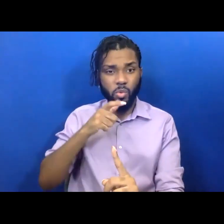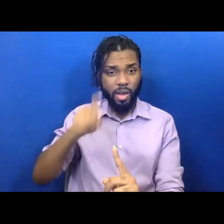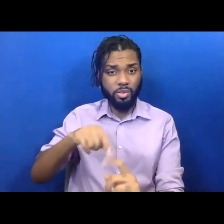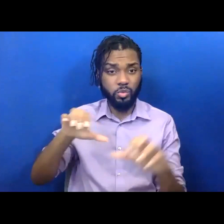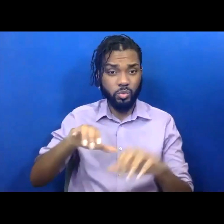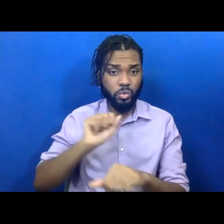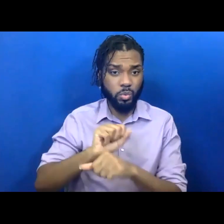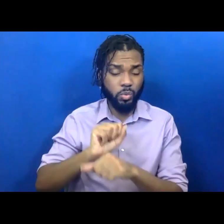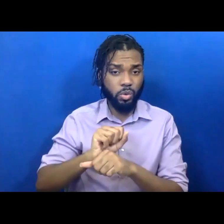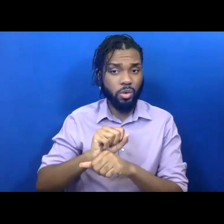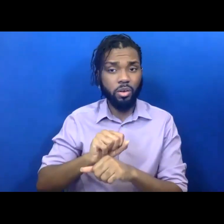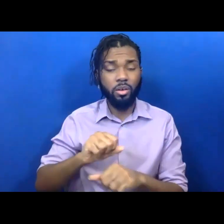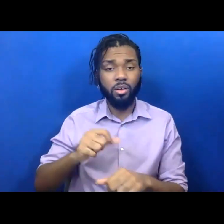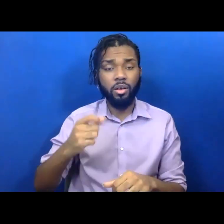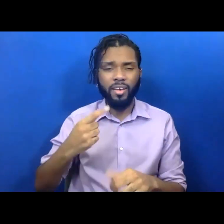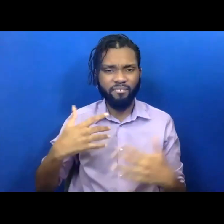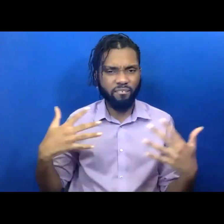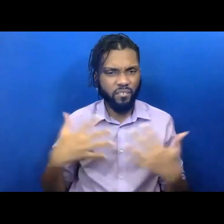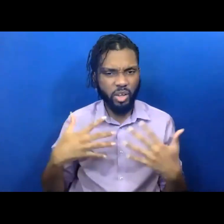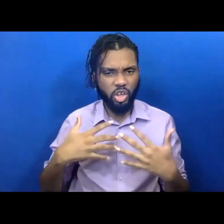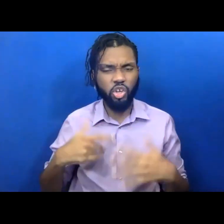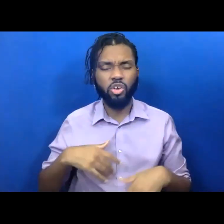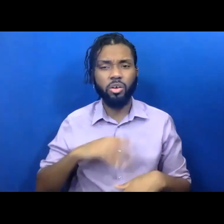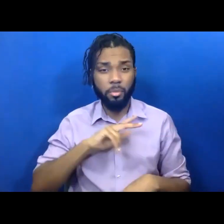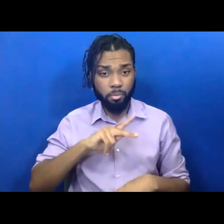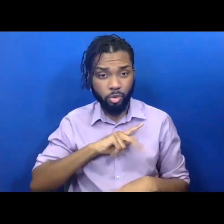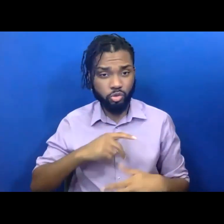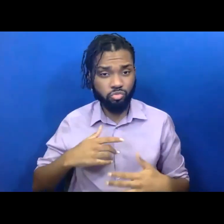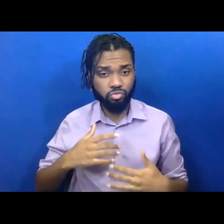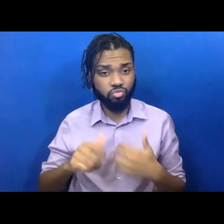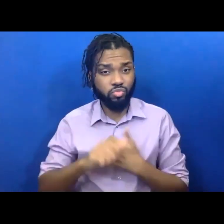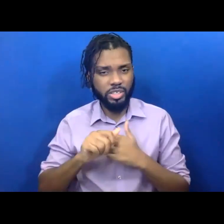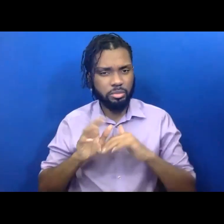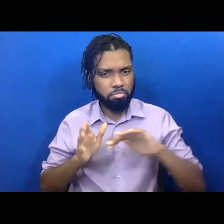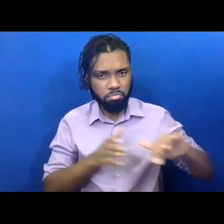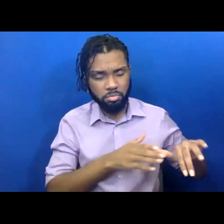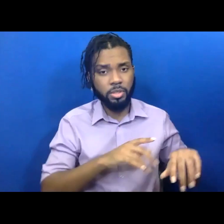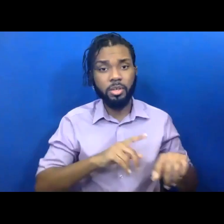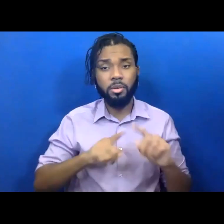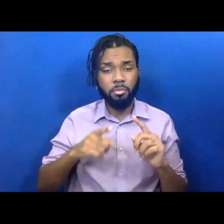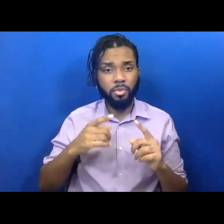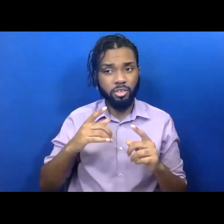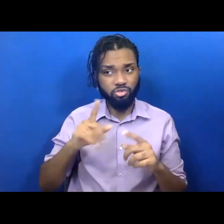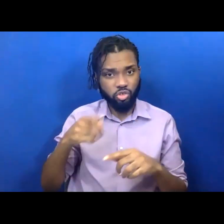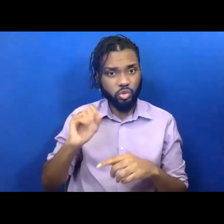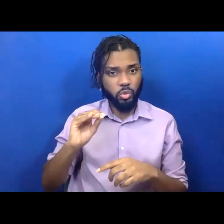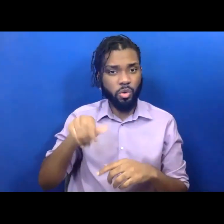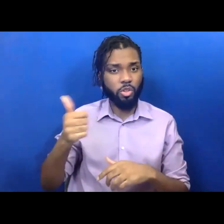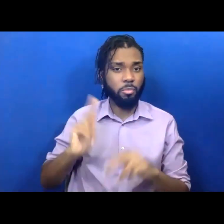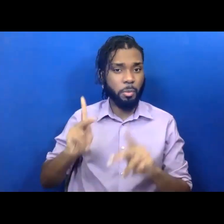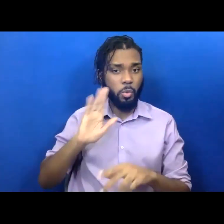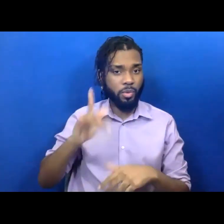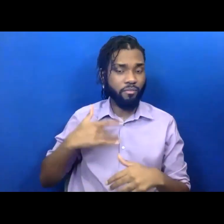not putting all fear aside and personal risk, so that other people can be supported and so that you feel like you have a